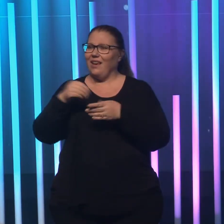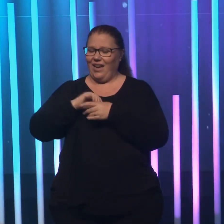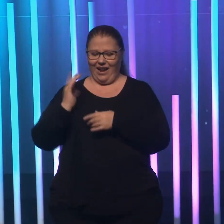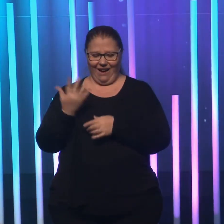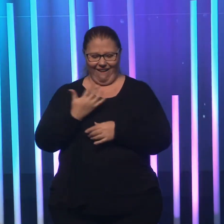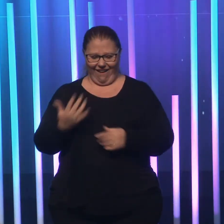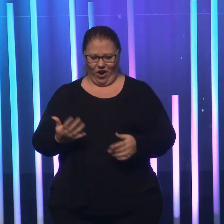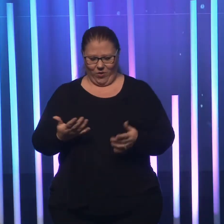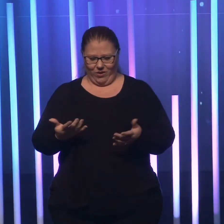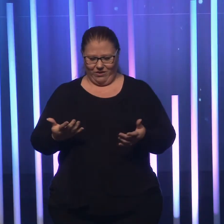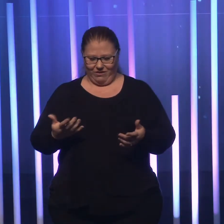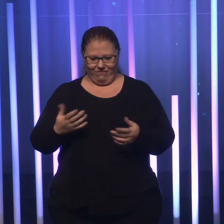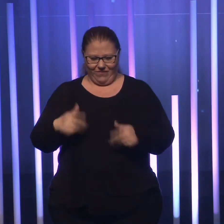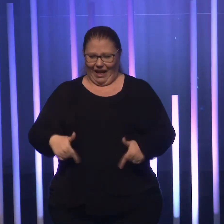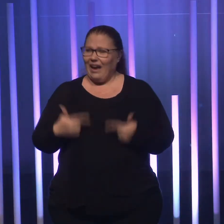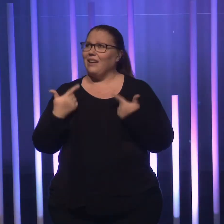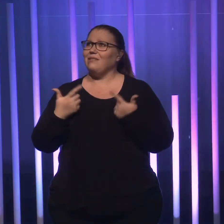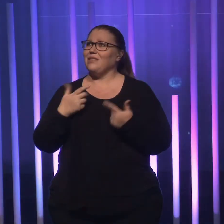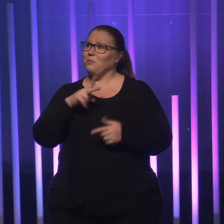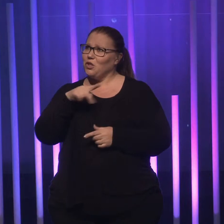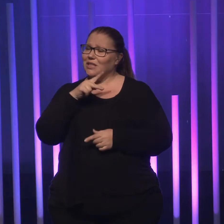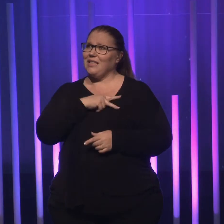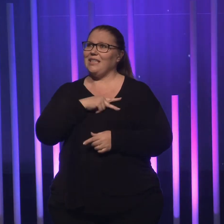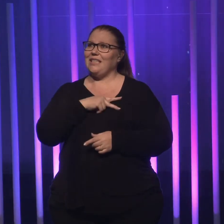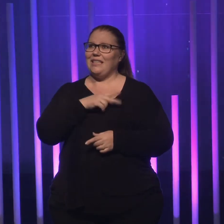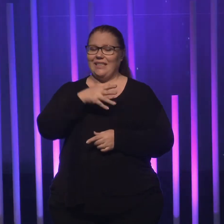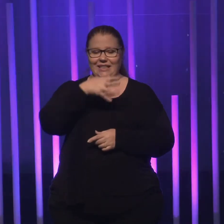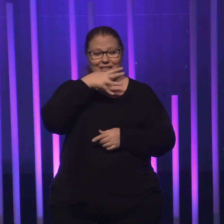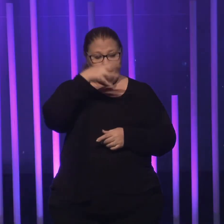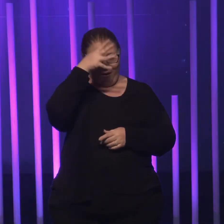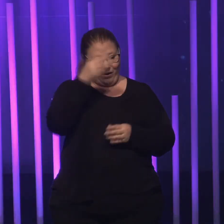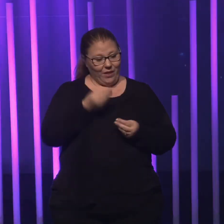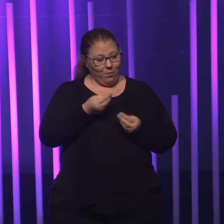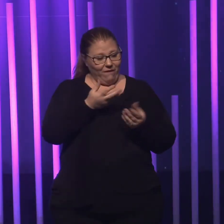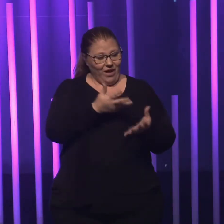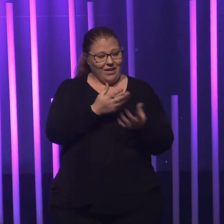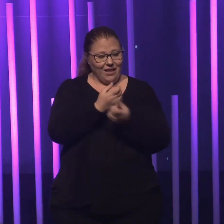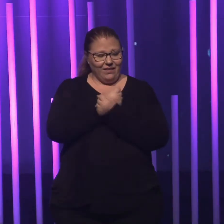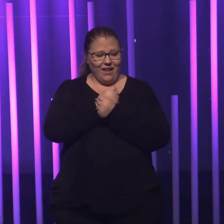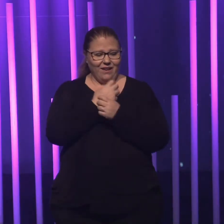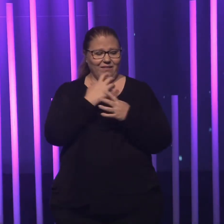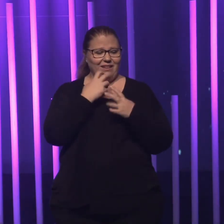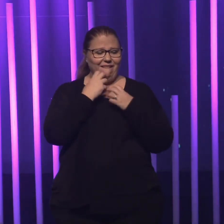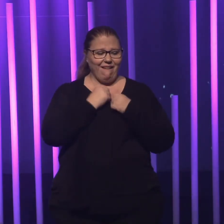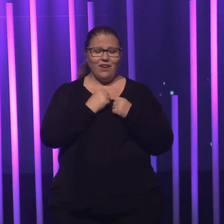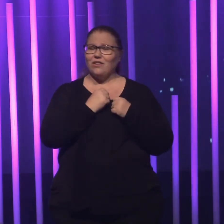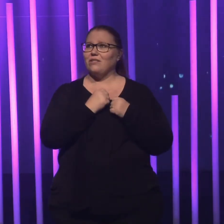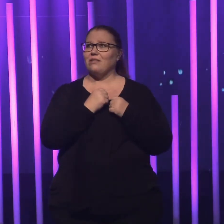existence personally as a parent who provides and loves and cares.